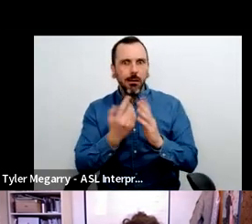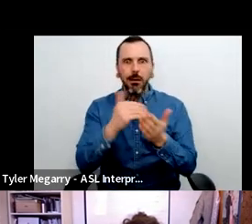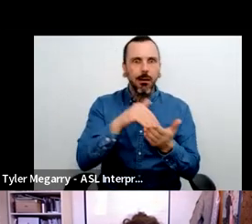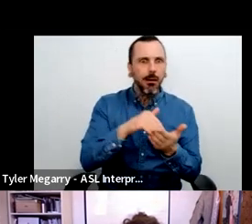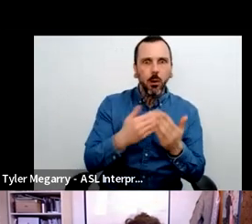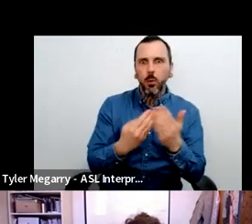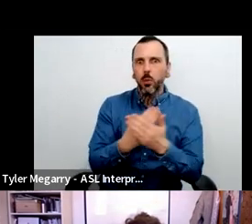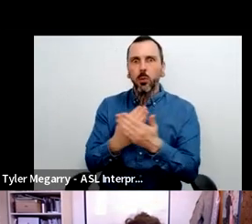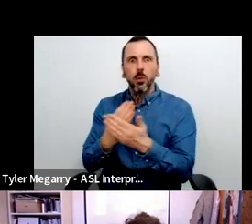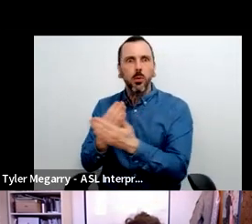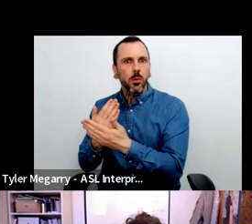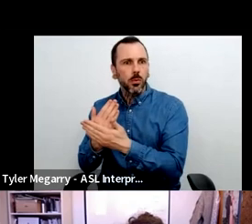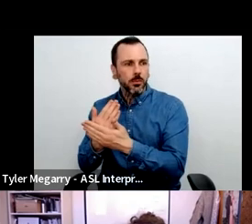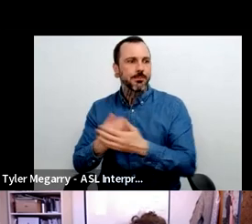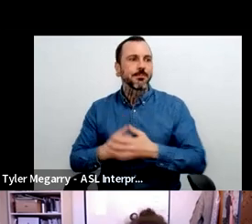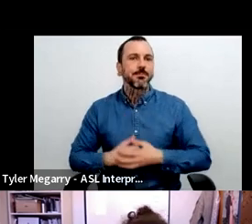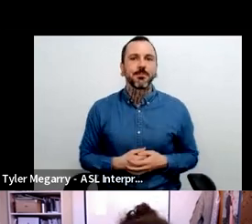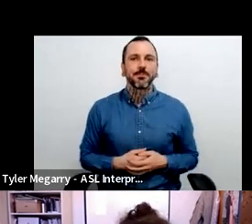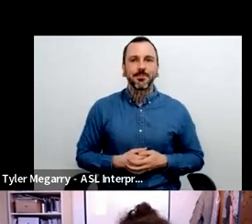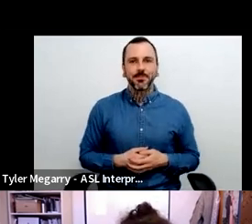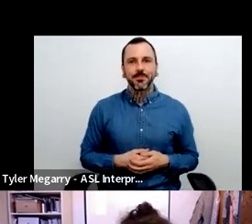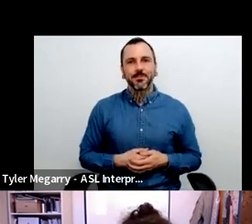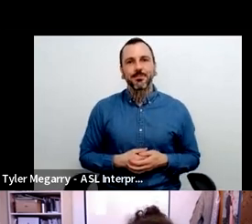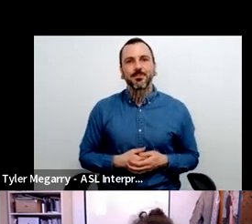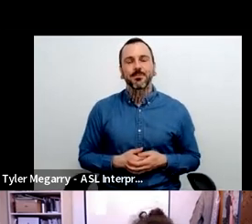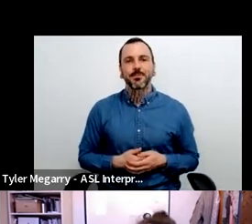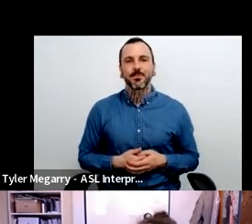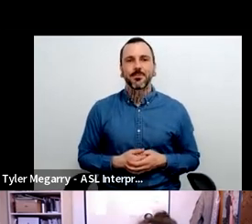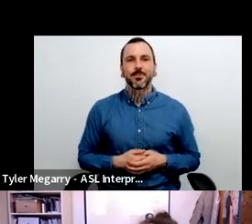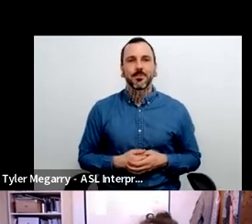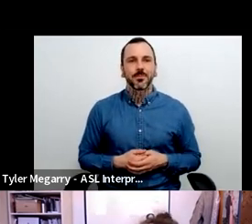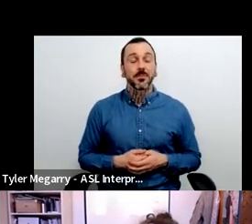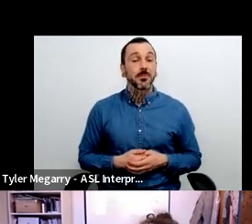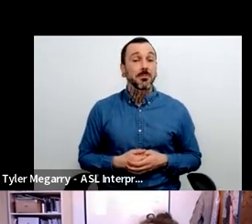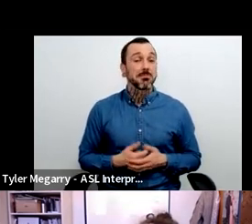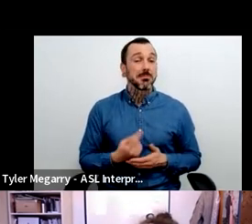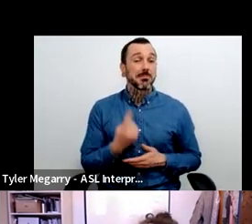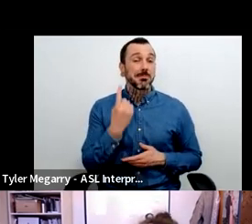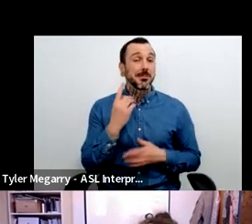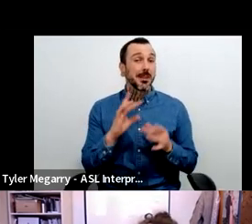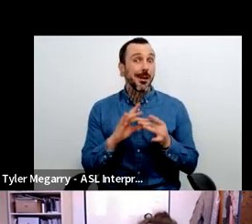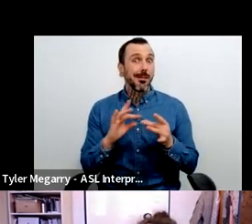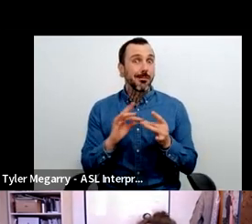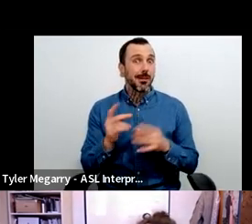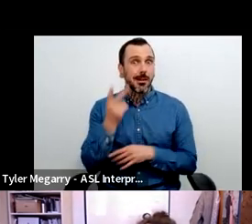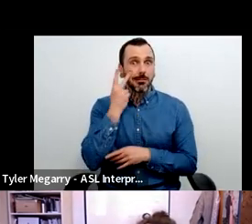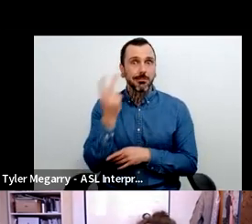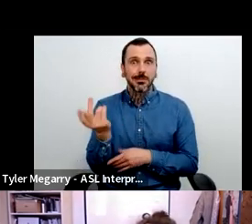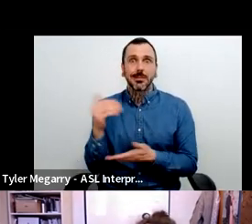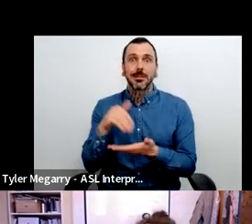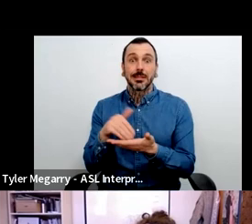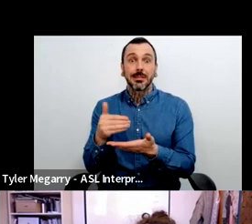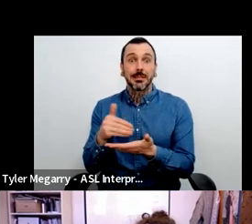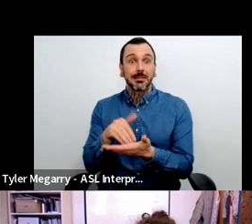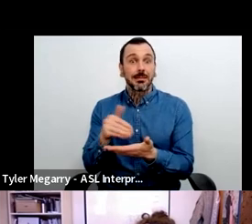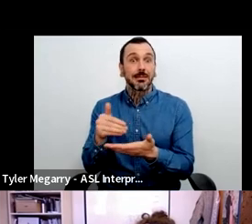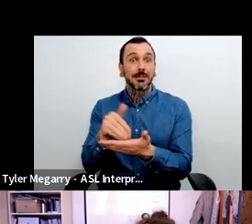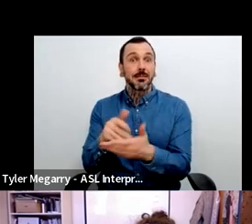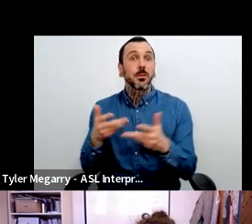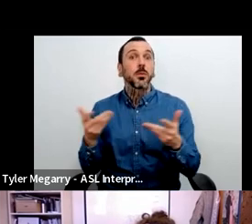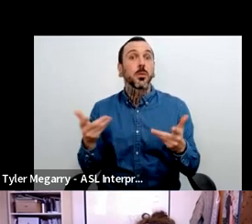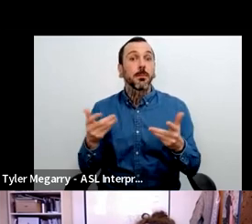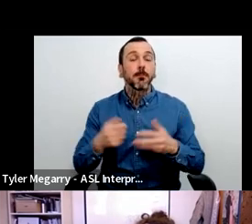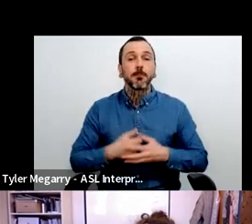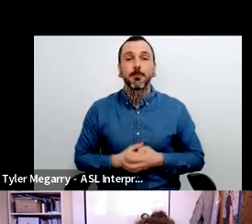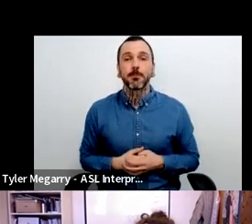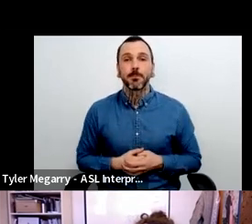many of you have told me that one of the main things you're seeing is that your subscription numbers are off. People are making